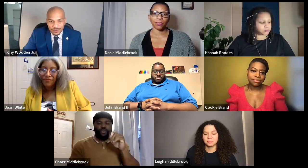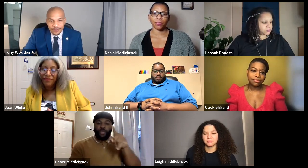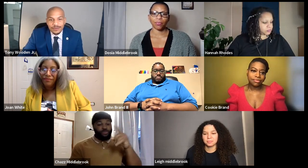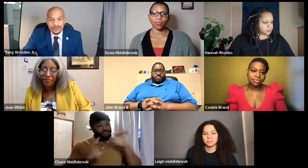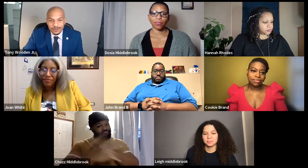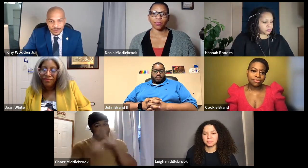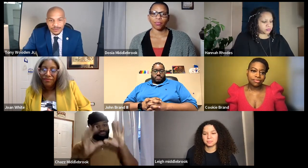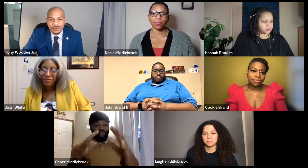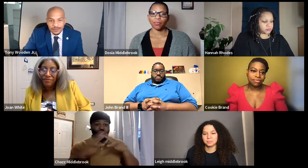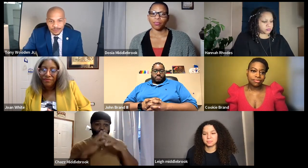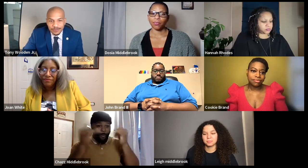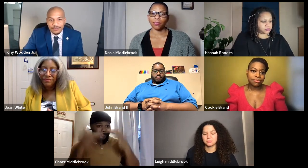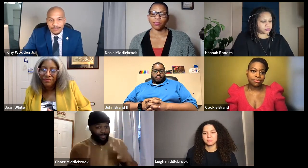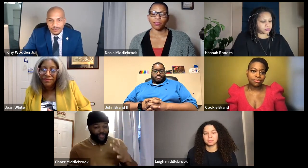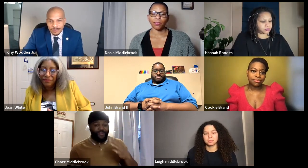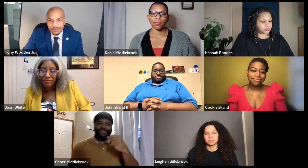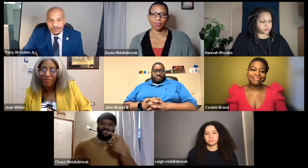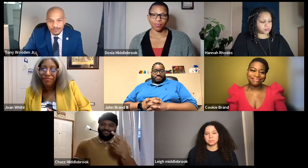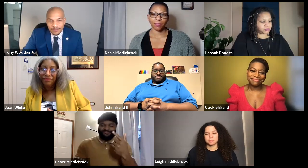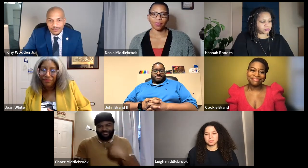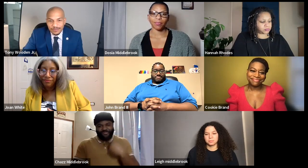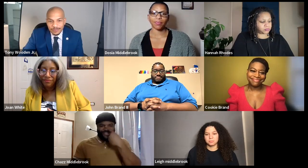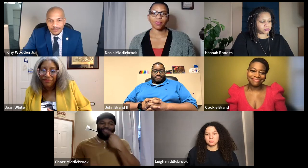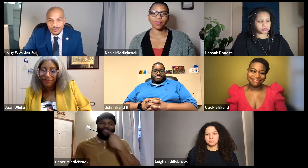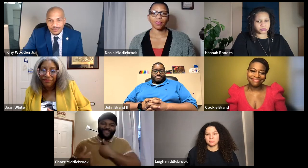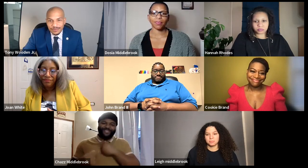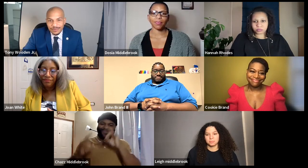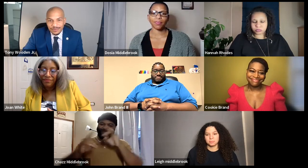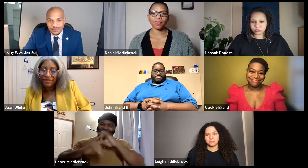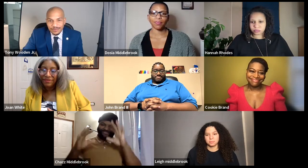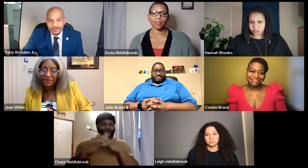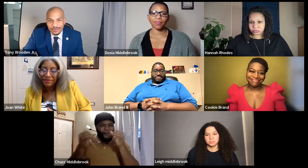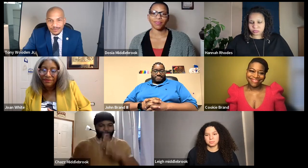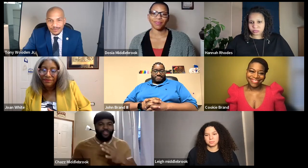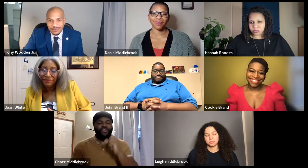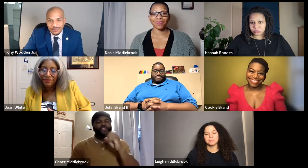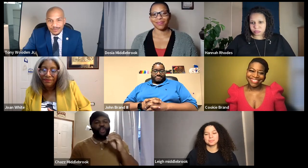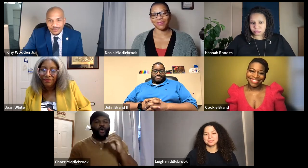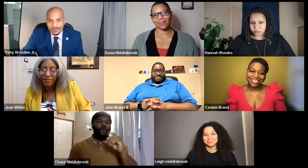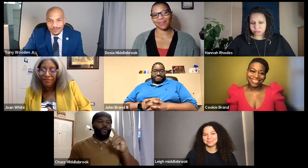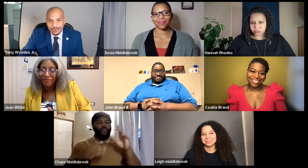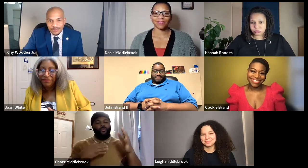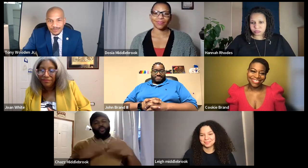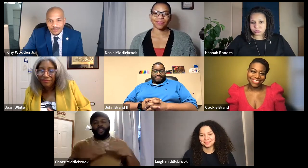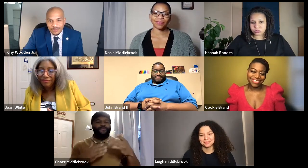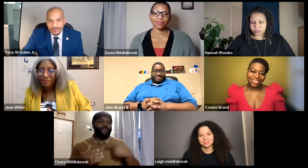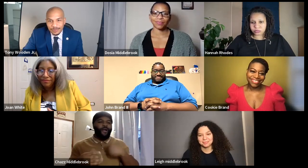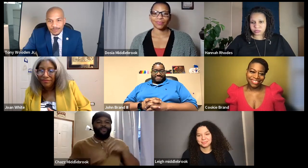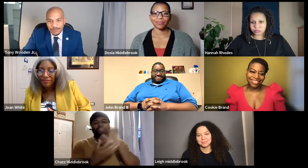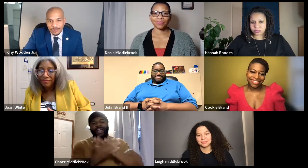and know with the deaf school, to hear about he was the star football player and know that that's legacy. I mean, I really loved to I was a football player